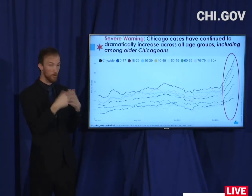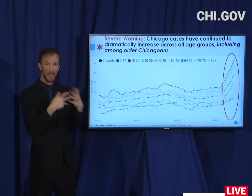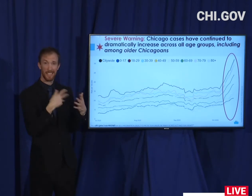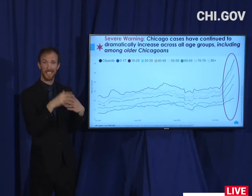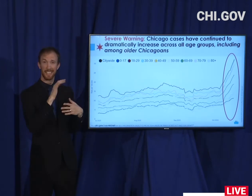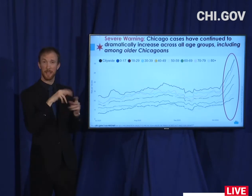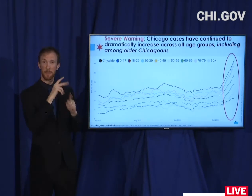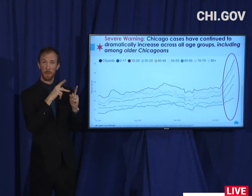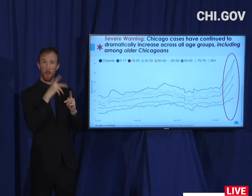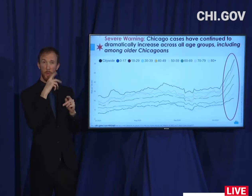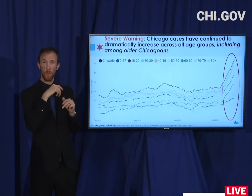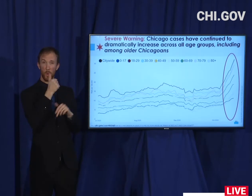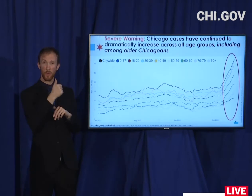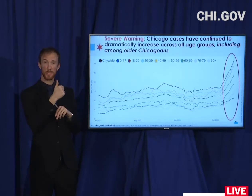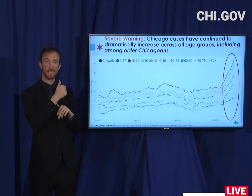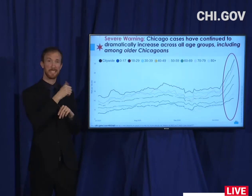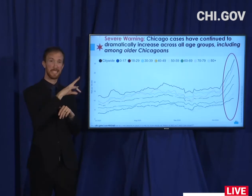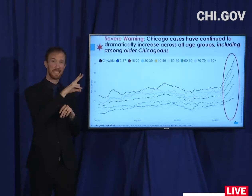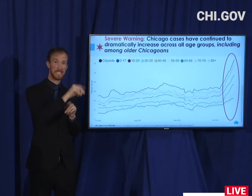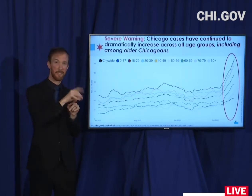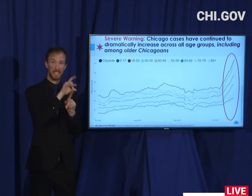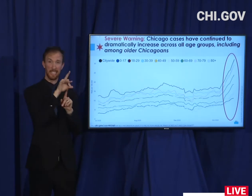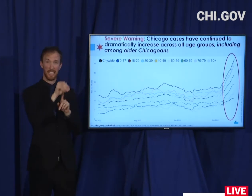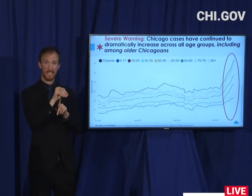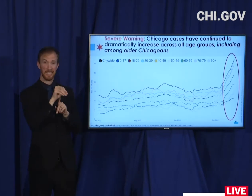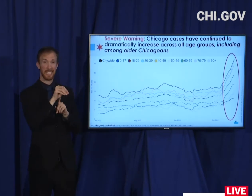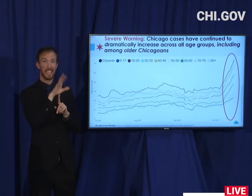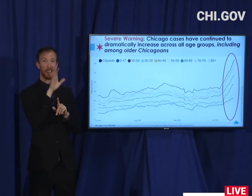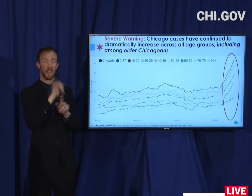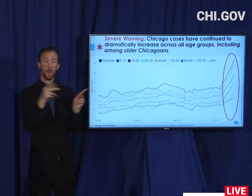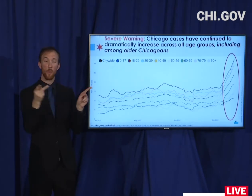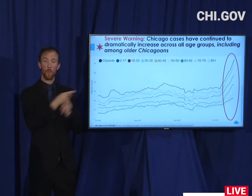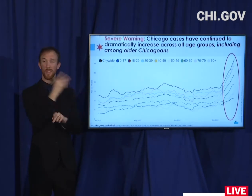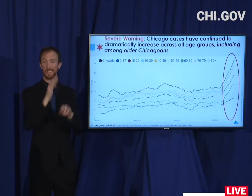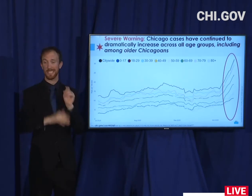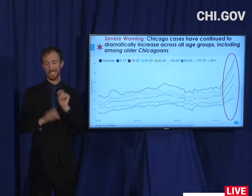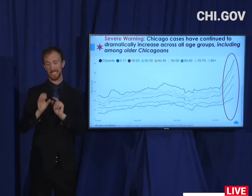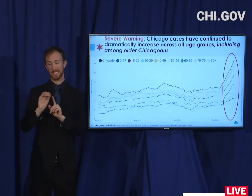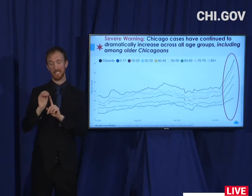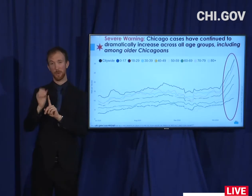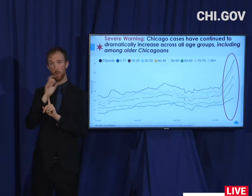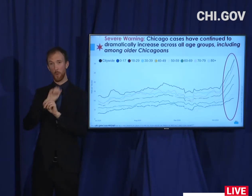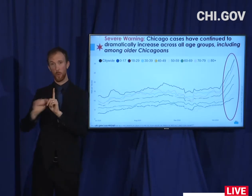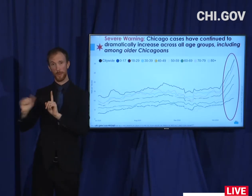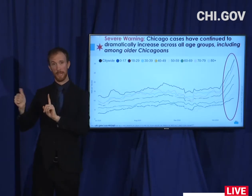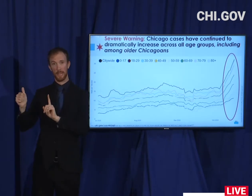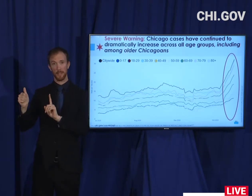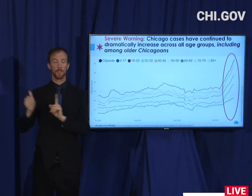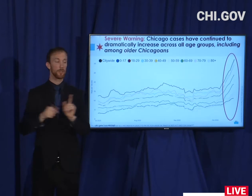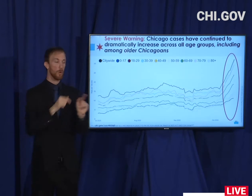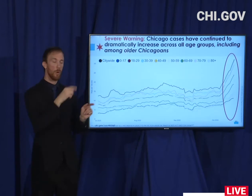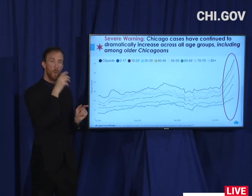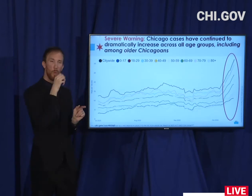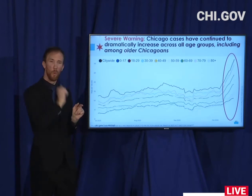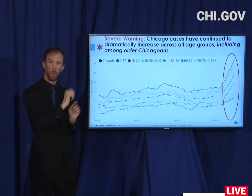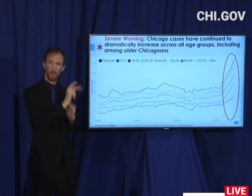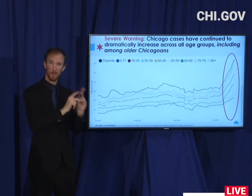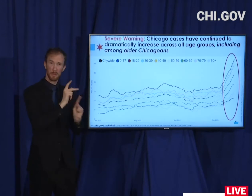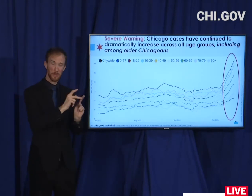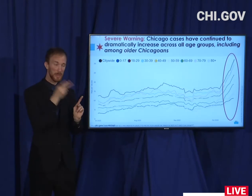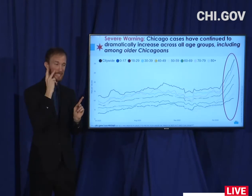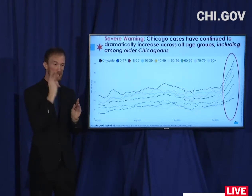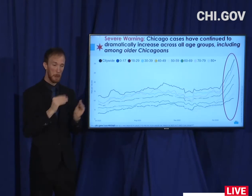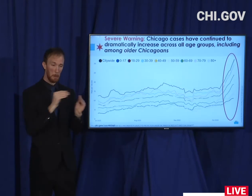actually higher now than the rates in our 0 to 17-year-olds for the first time in months. We know older people more likely to have